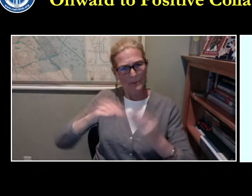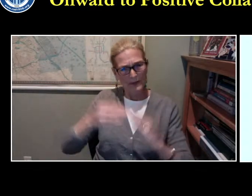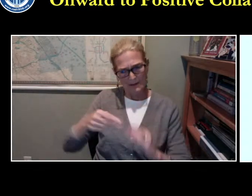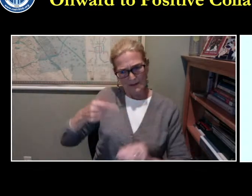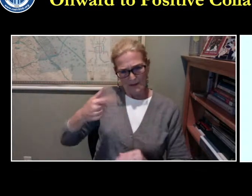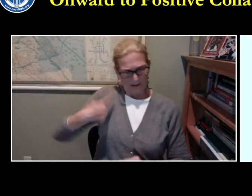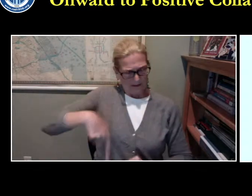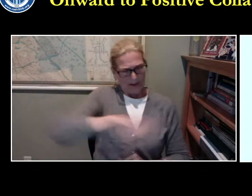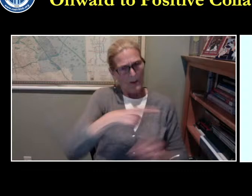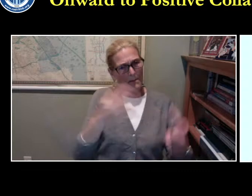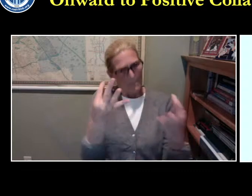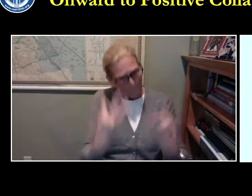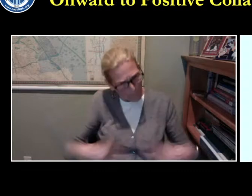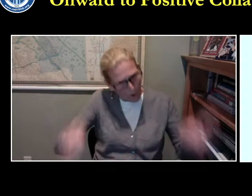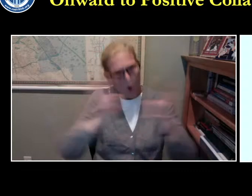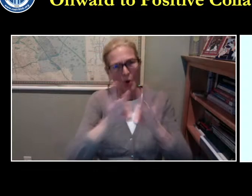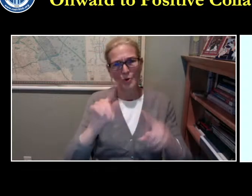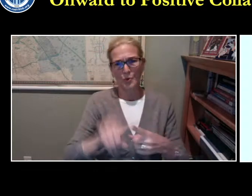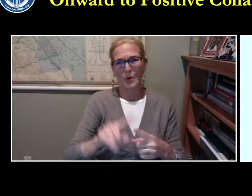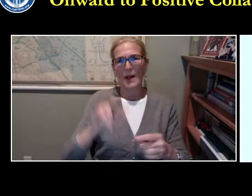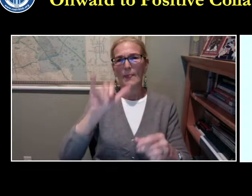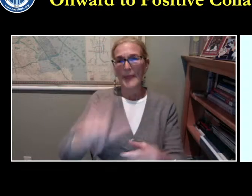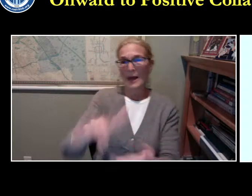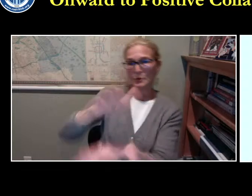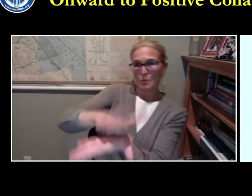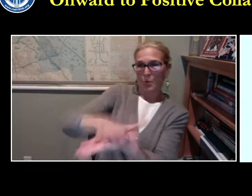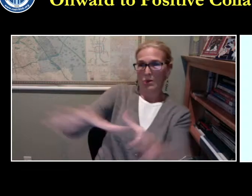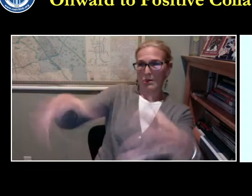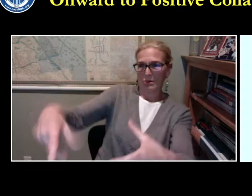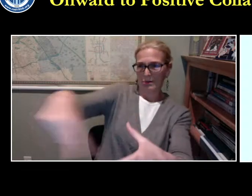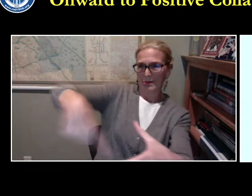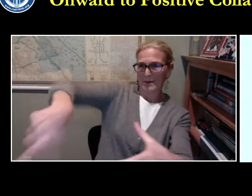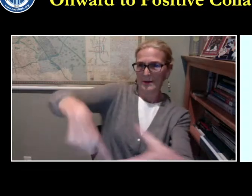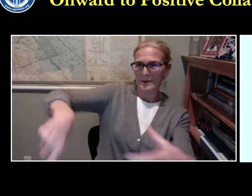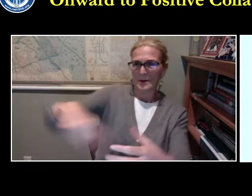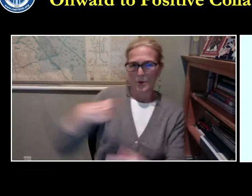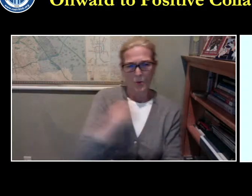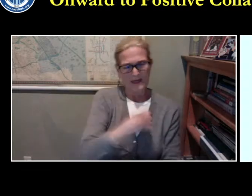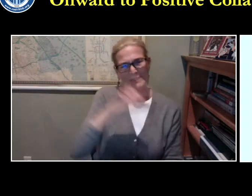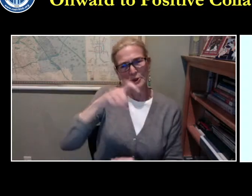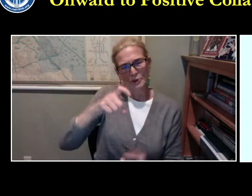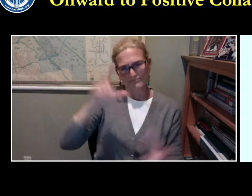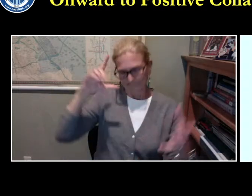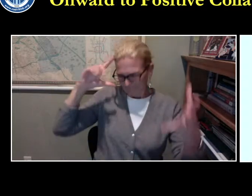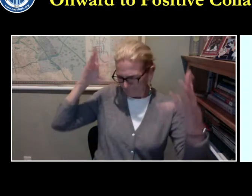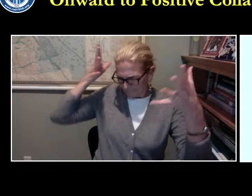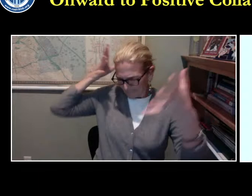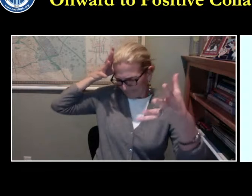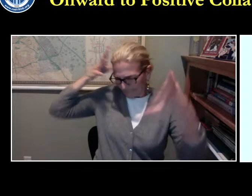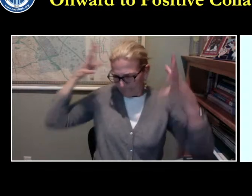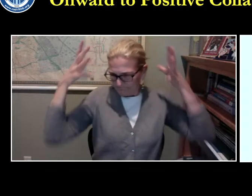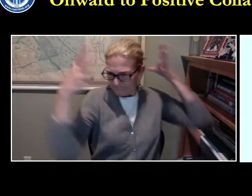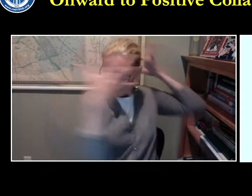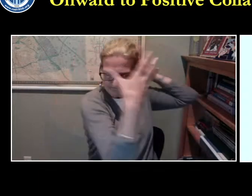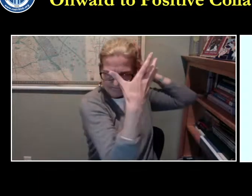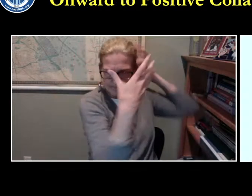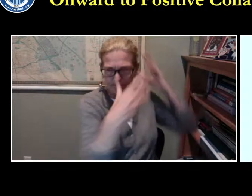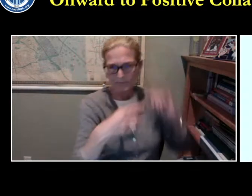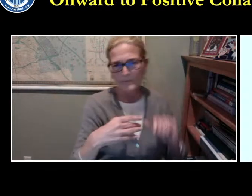community. We as community members, we as deaf community members, we are relevant